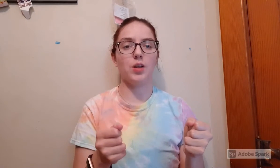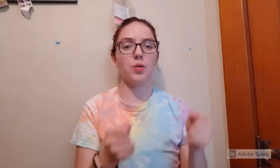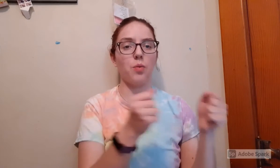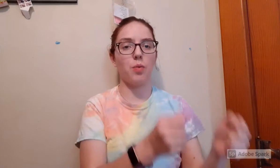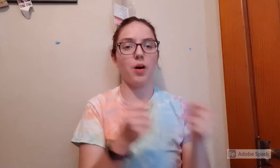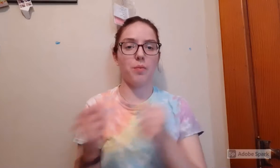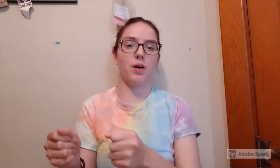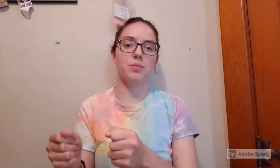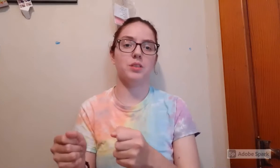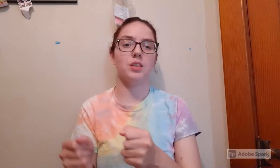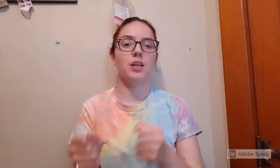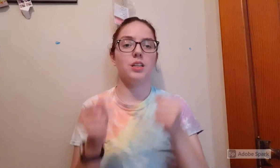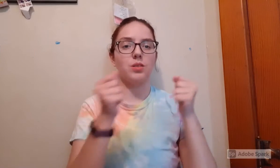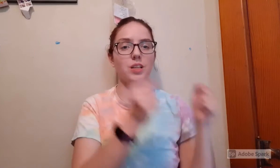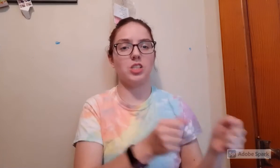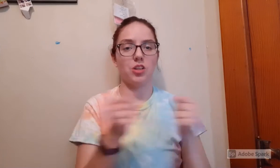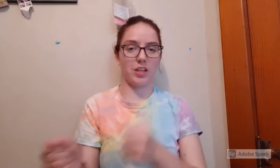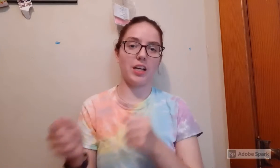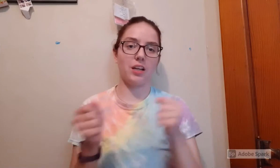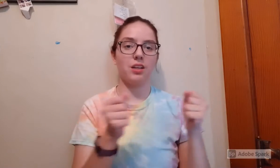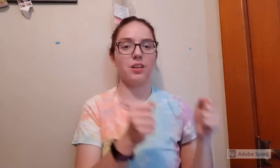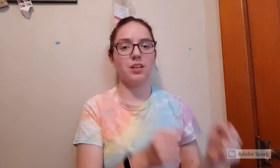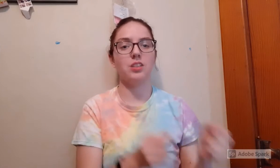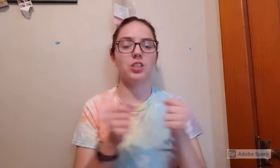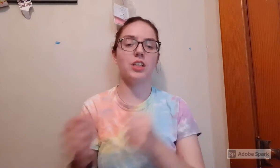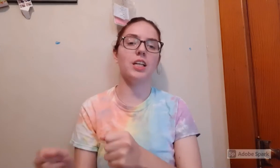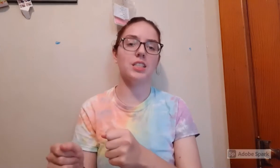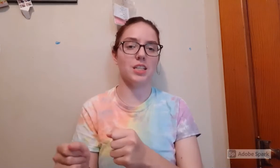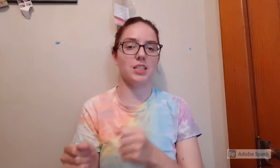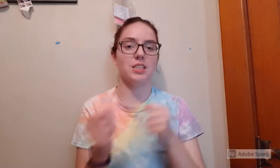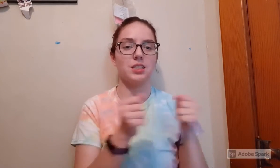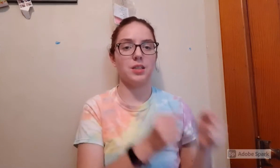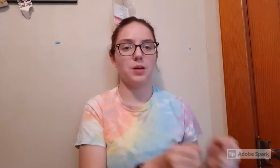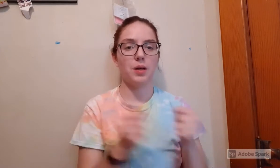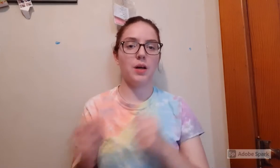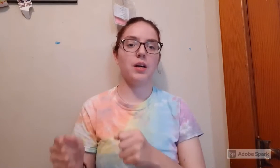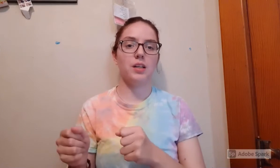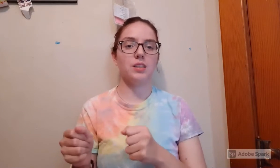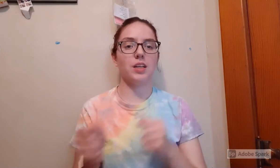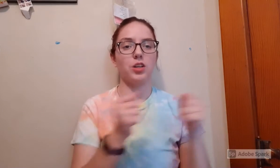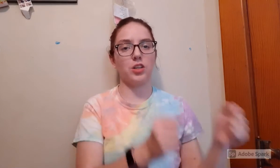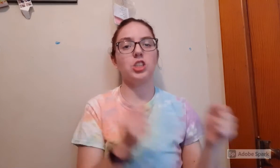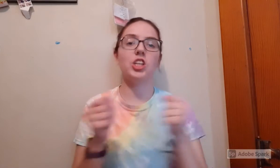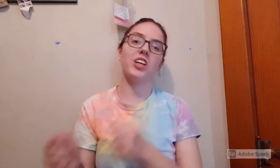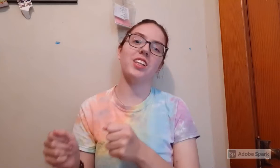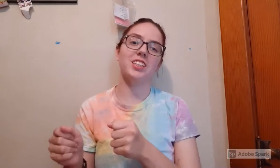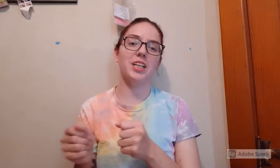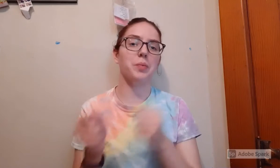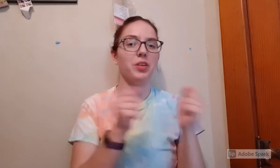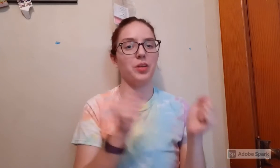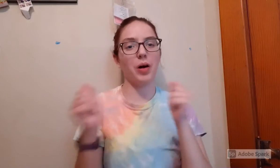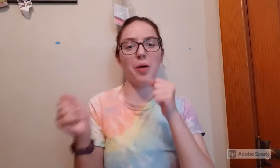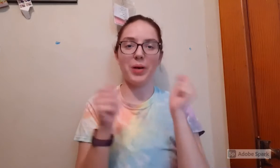do pom-poms. So it's like cheerleading. Cheerleading is this. It's like you're cheering on the team with your